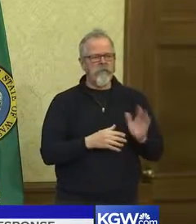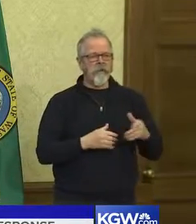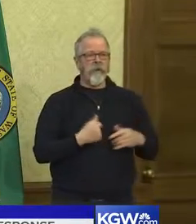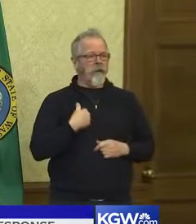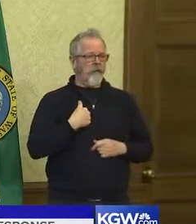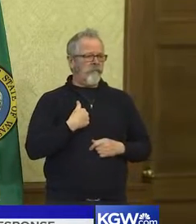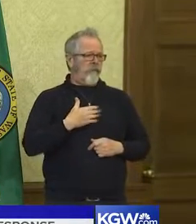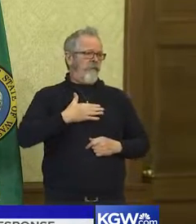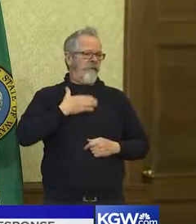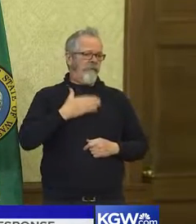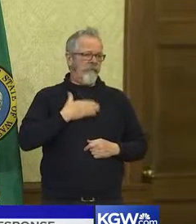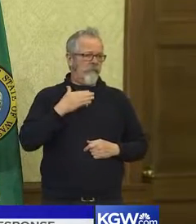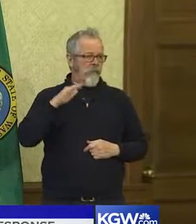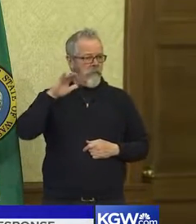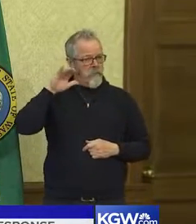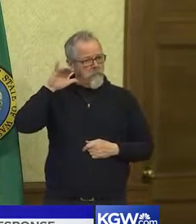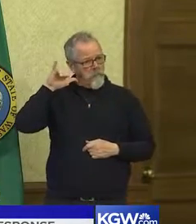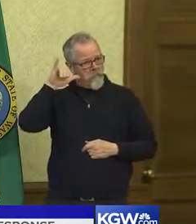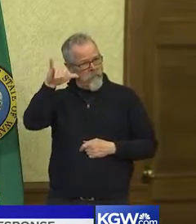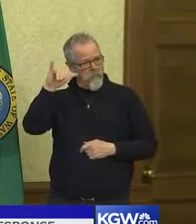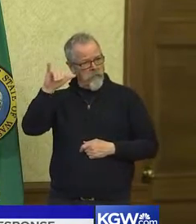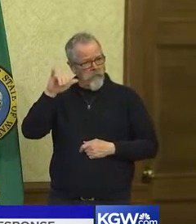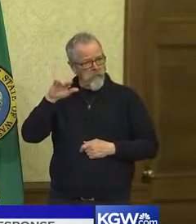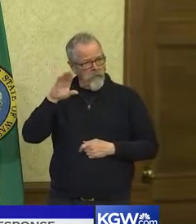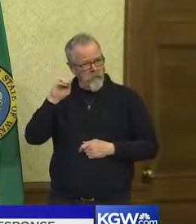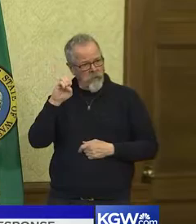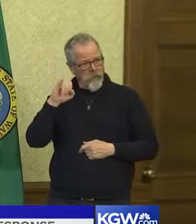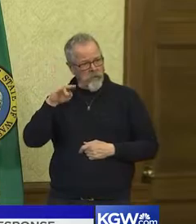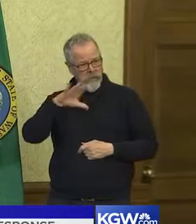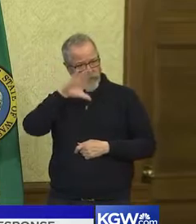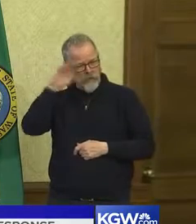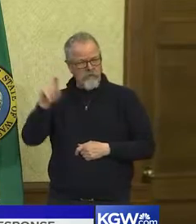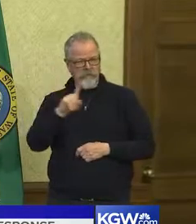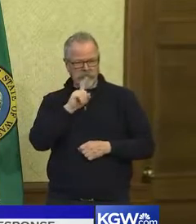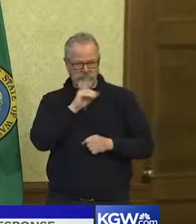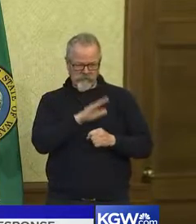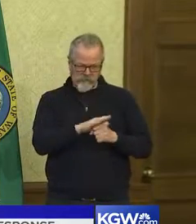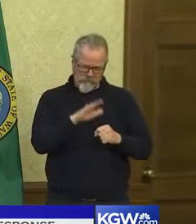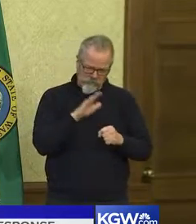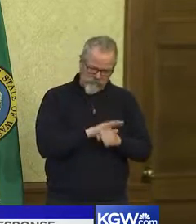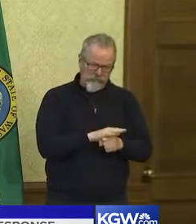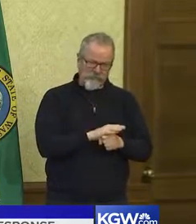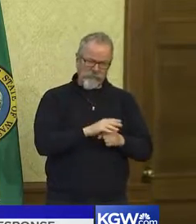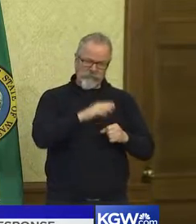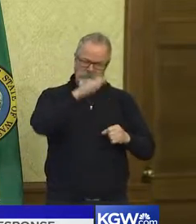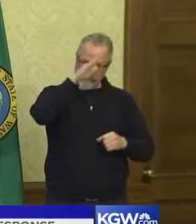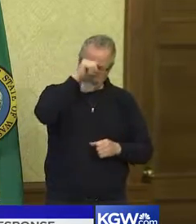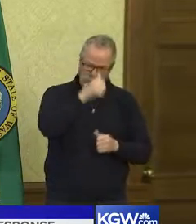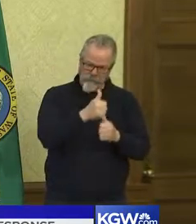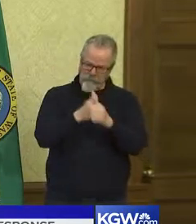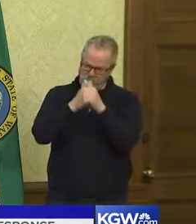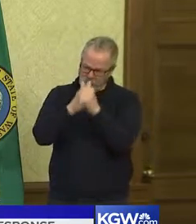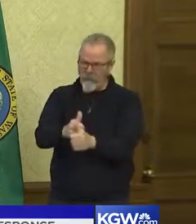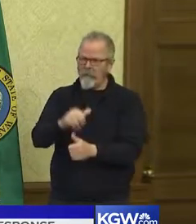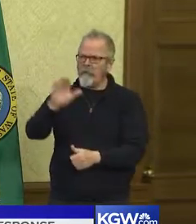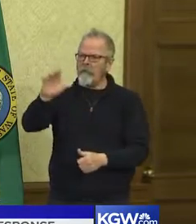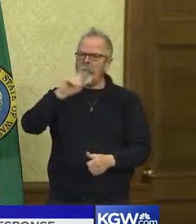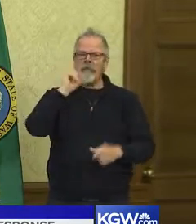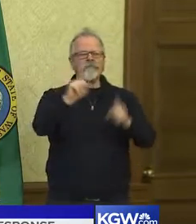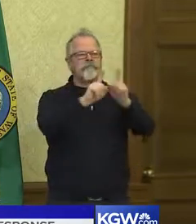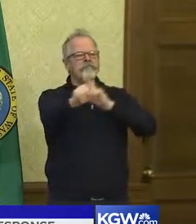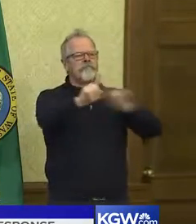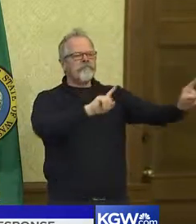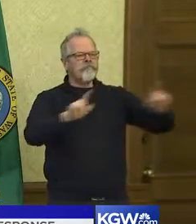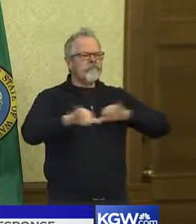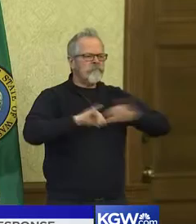to very robust social distancing protocols and use of PPE. We will try to get more details about that to make sure